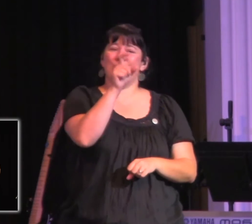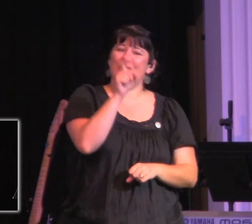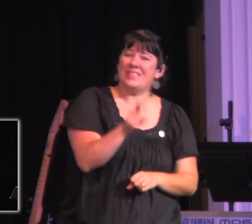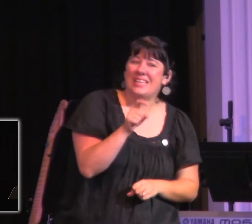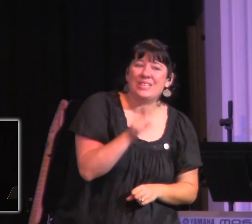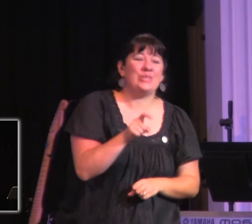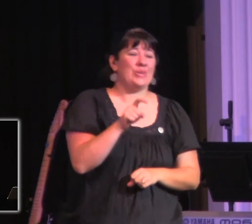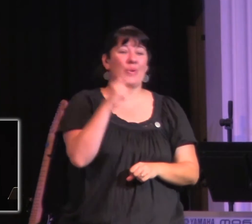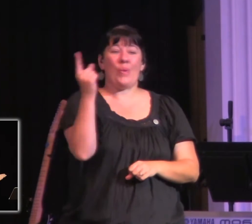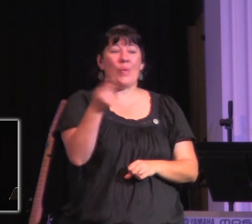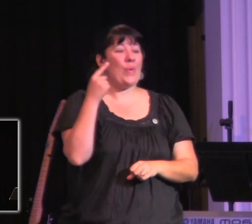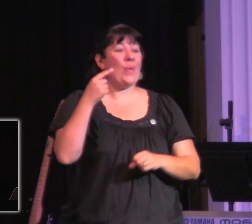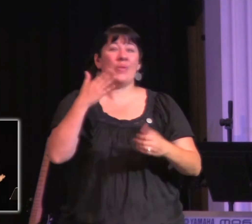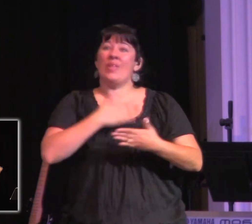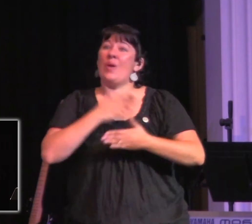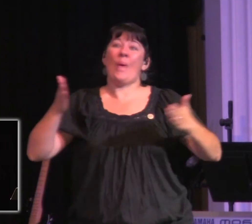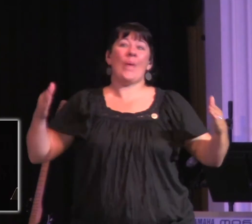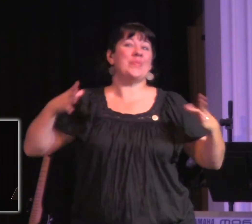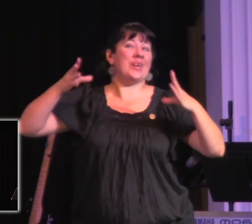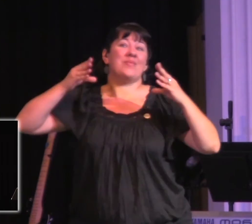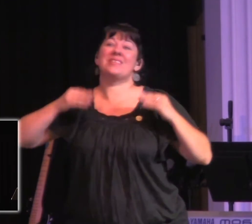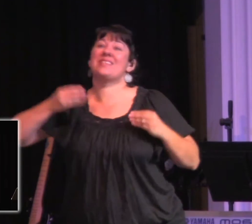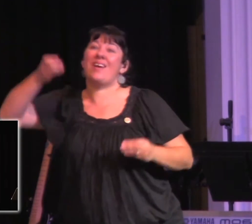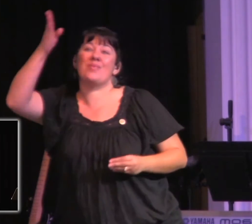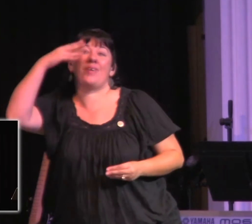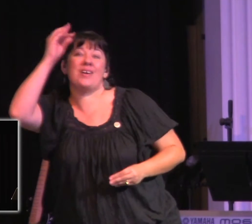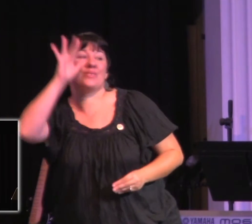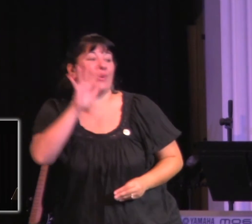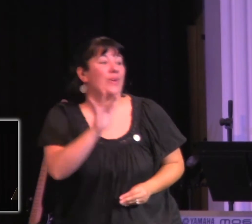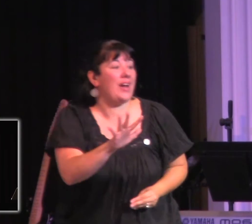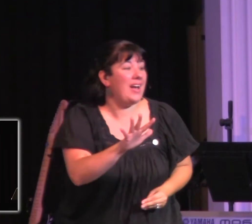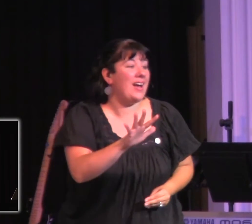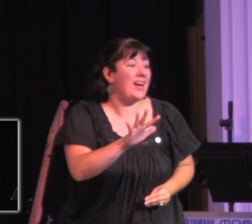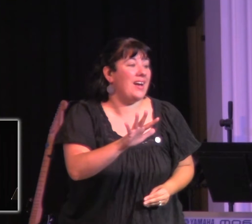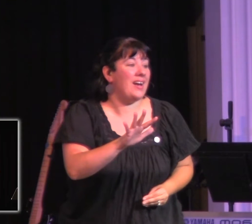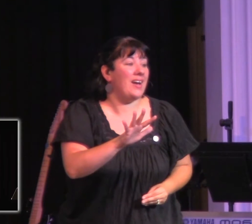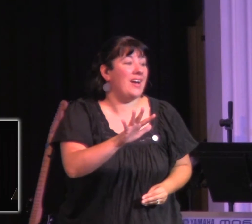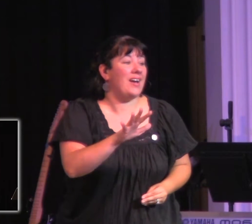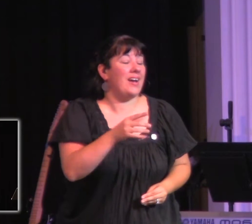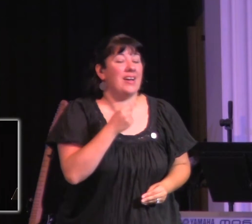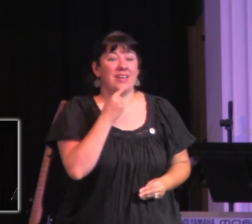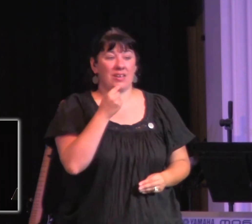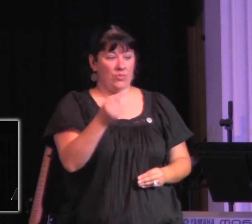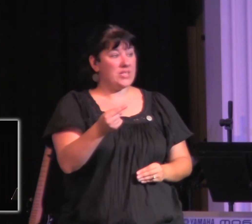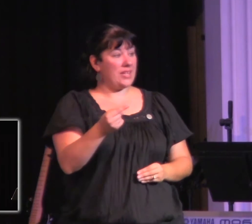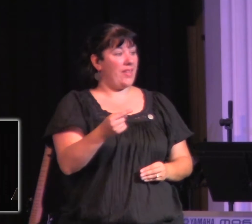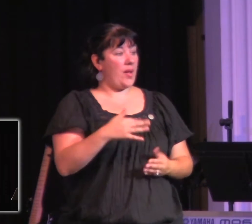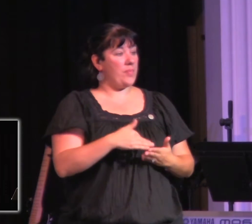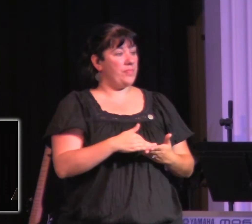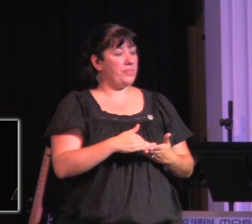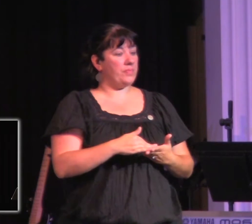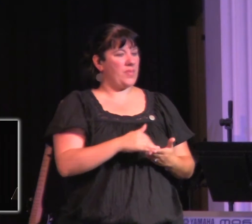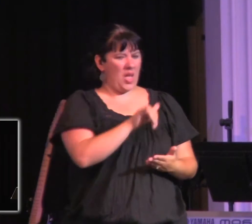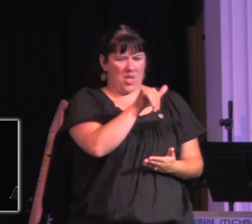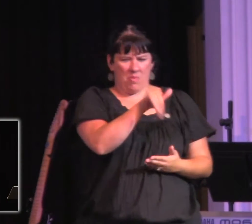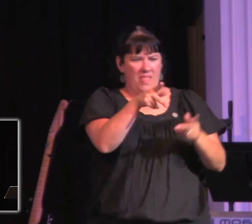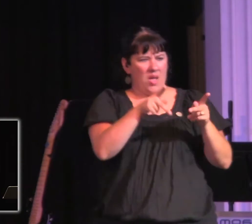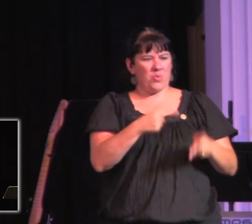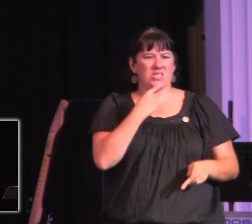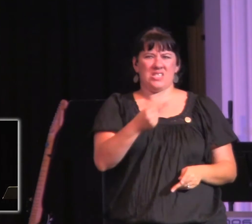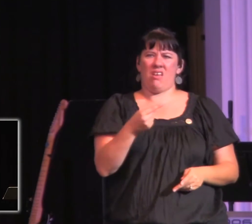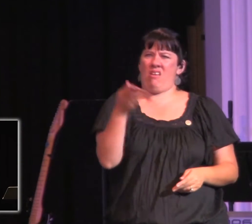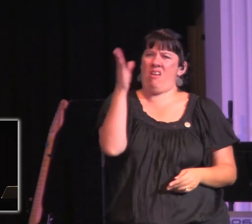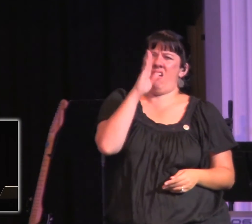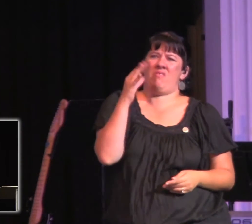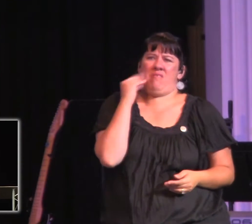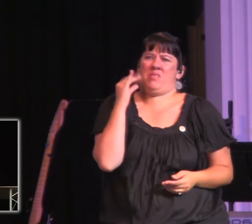Just tap in the grace of God that's sufficient for you. We say, I've never experienced that. I mean, what do I have to